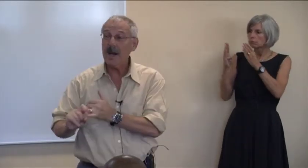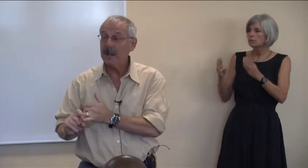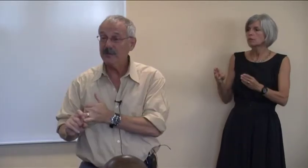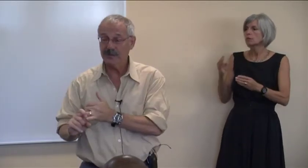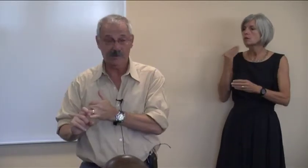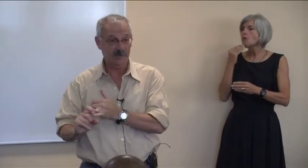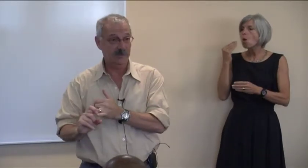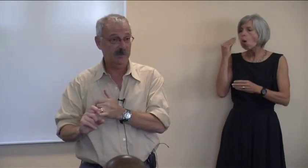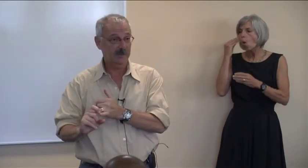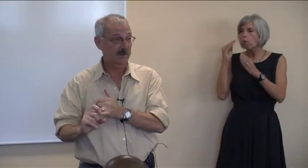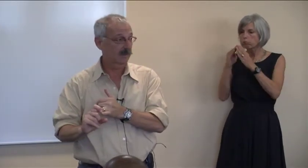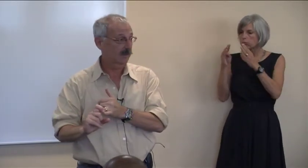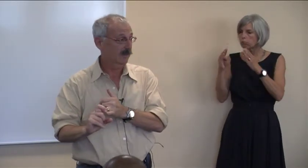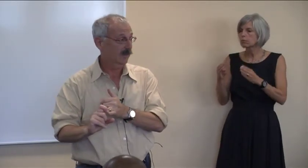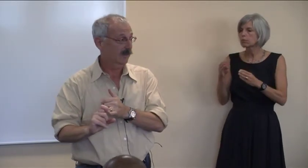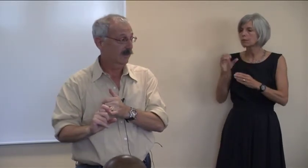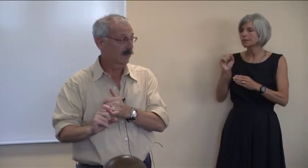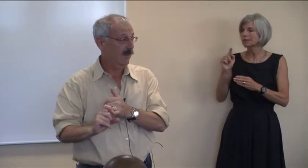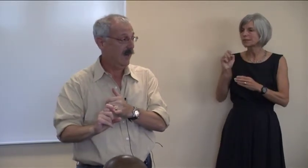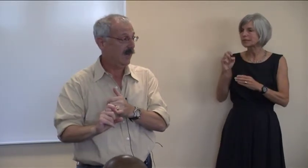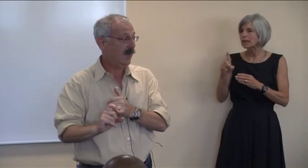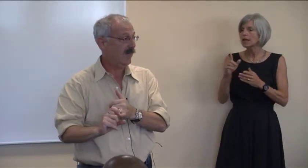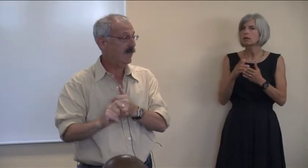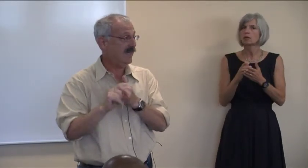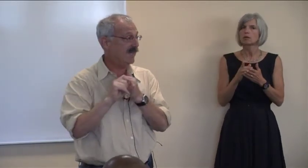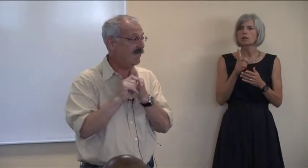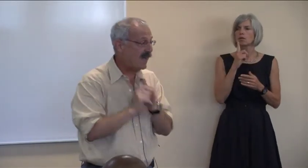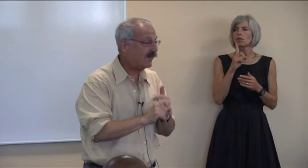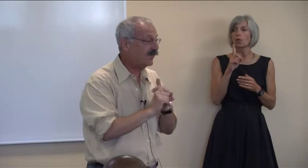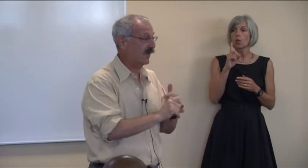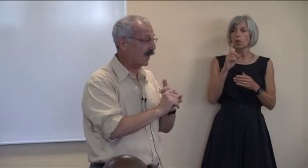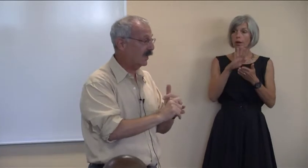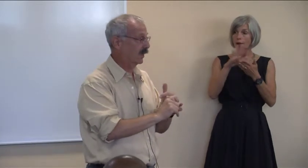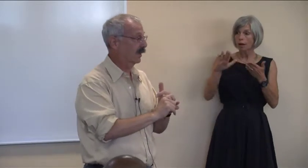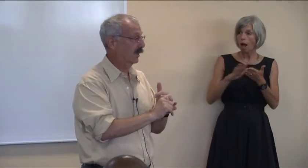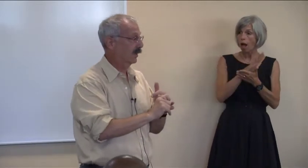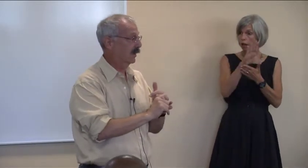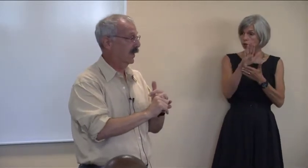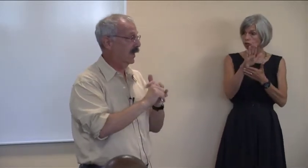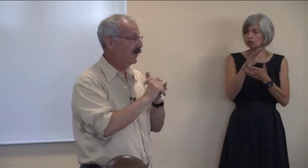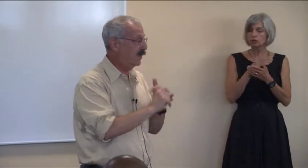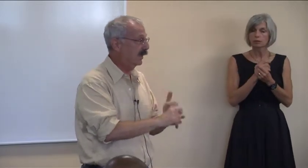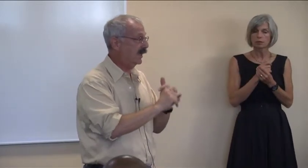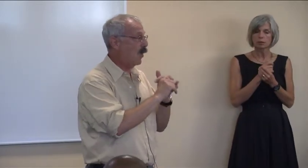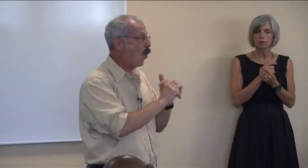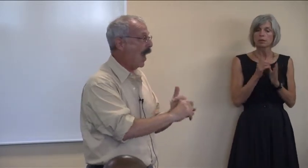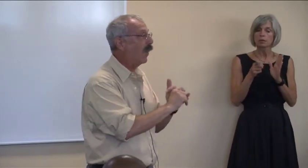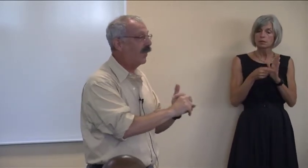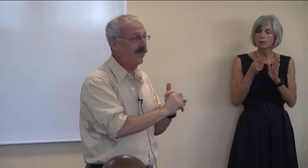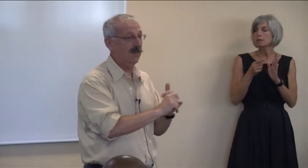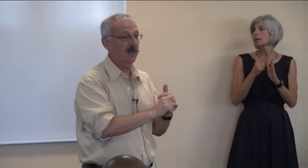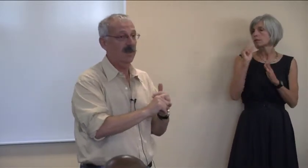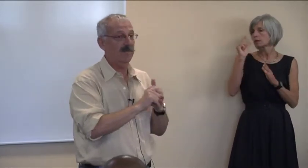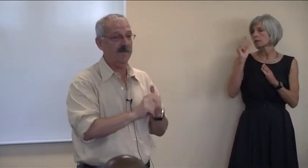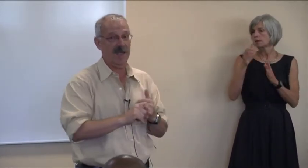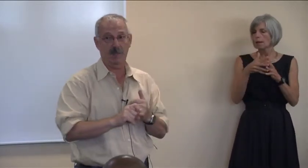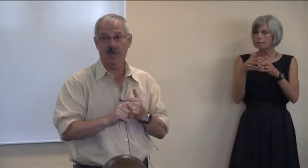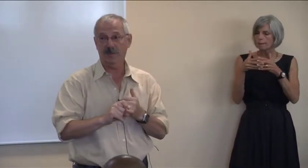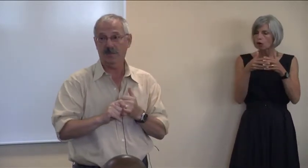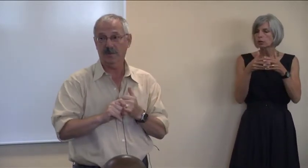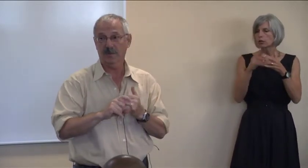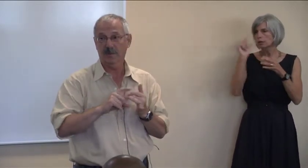land grant colleges, American government investing in building wealth